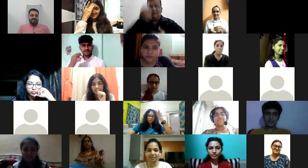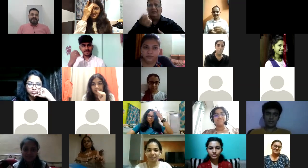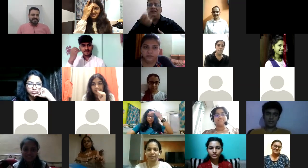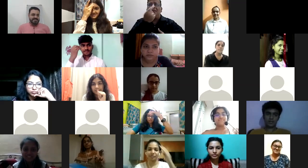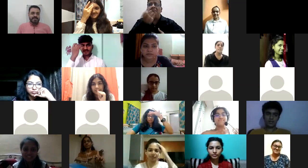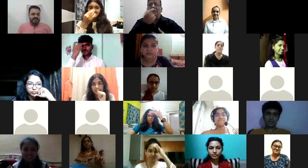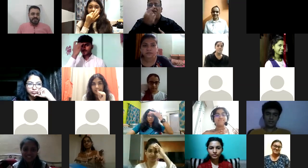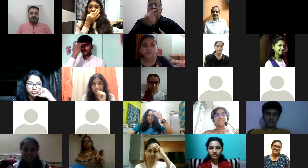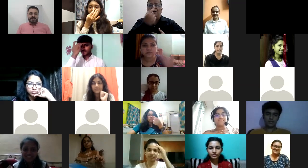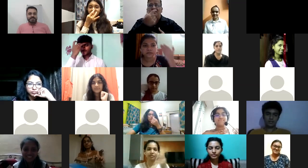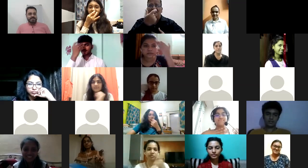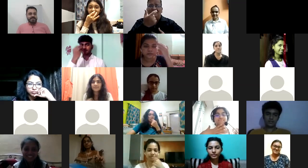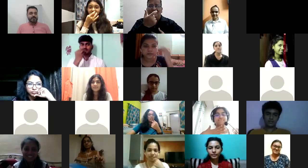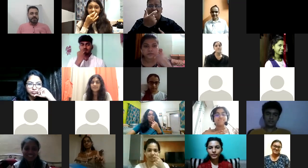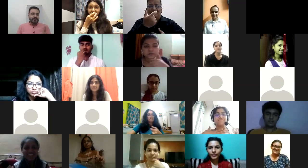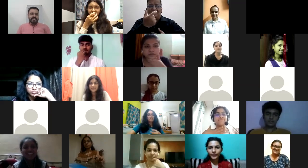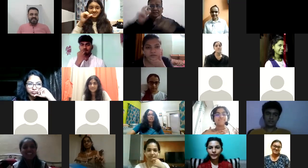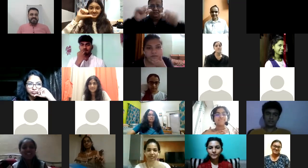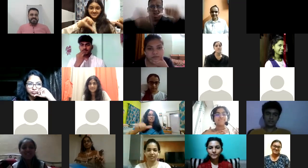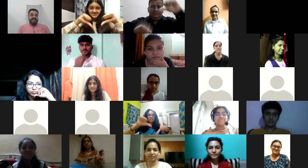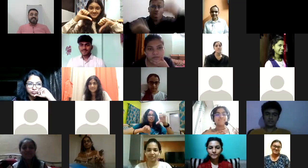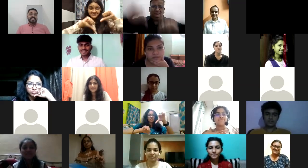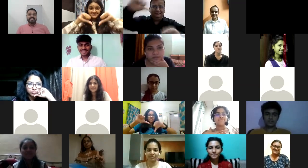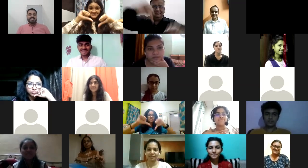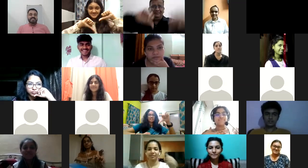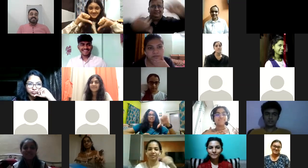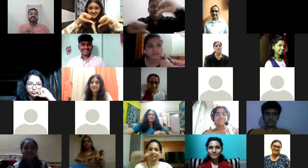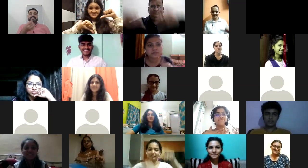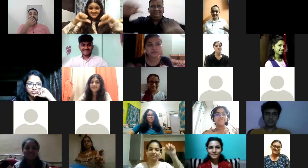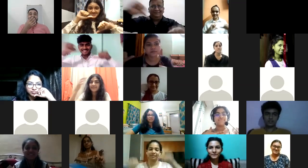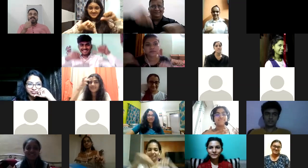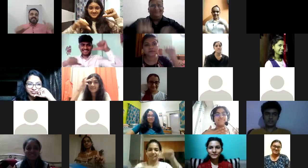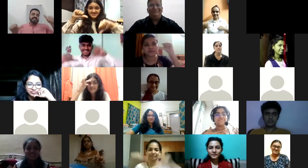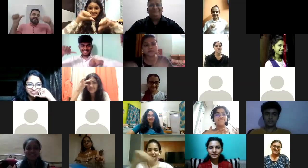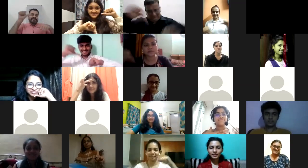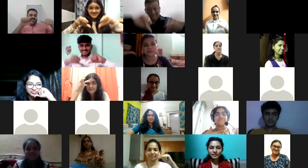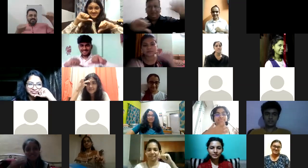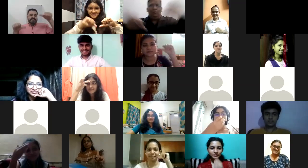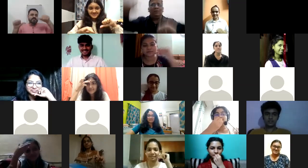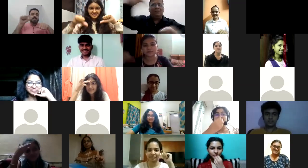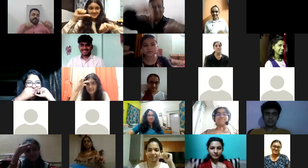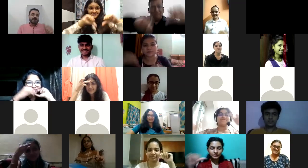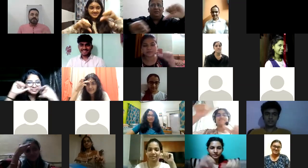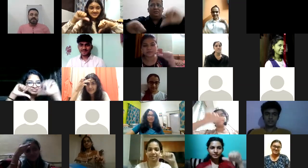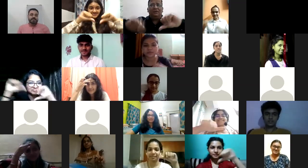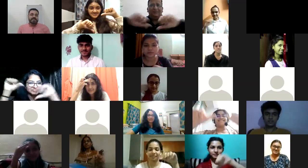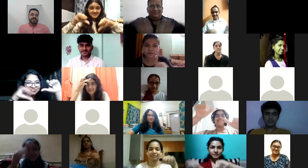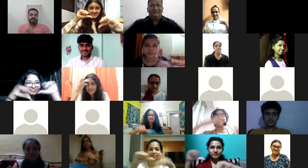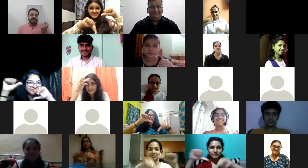Yes. So don't you all forget this sign. The why. This is all your people are doing, you know,